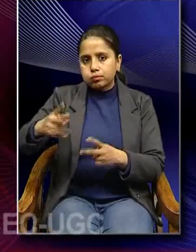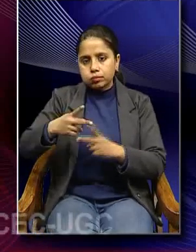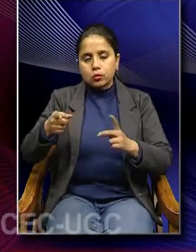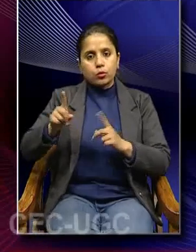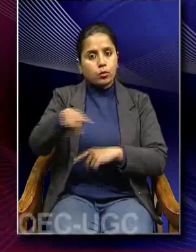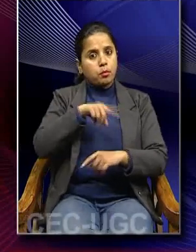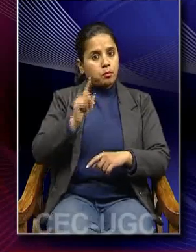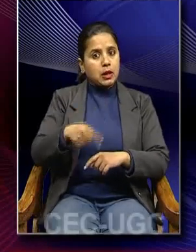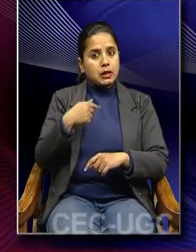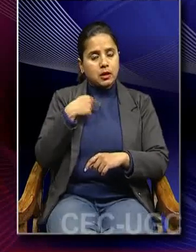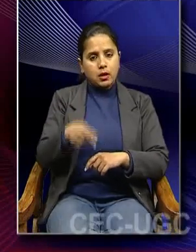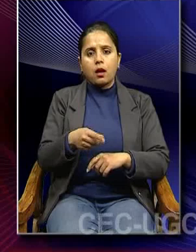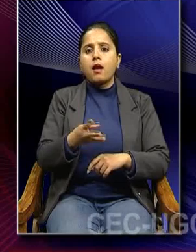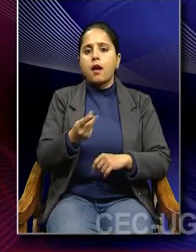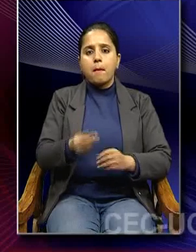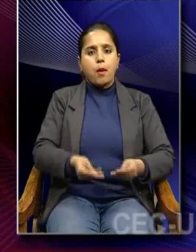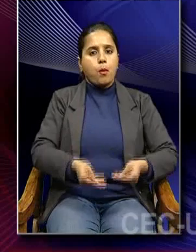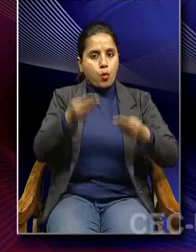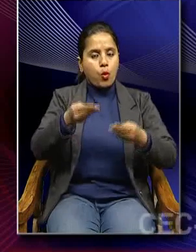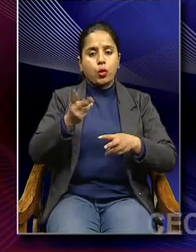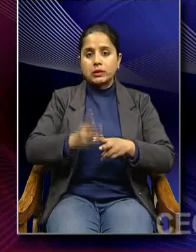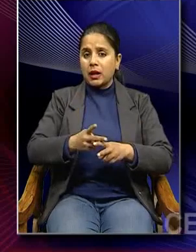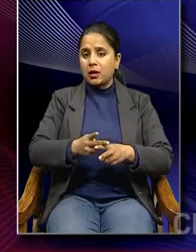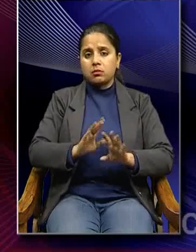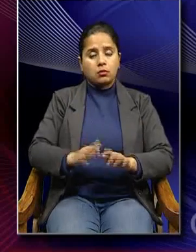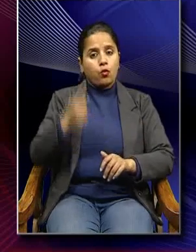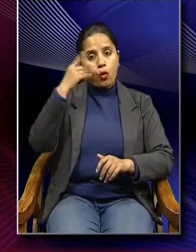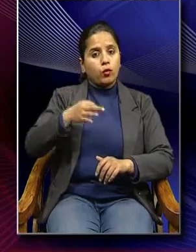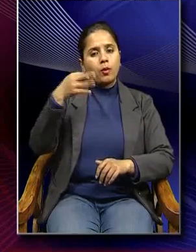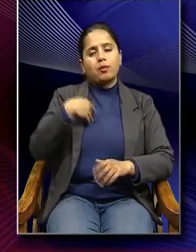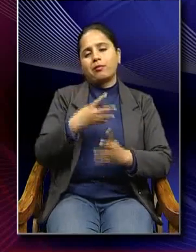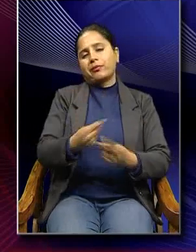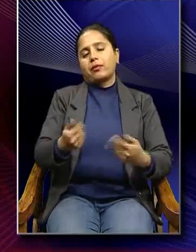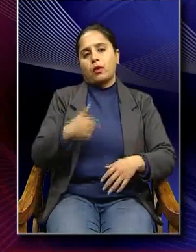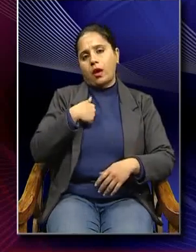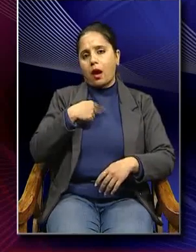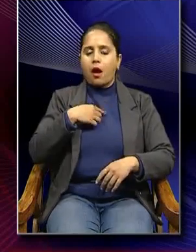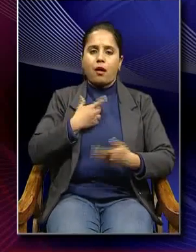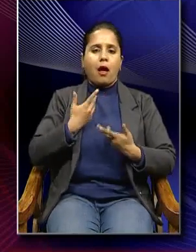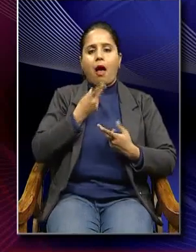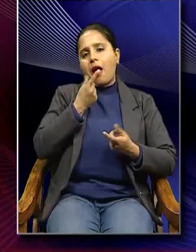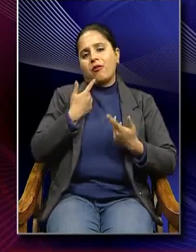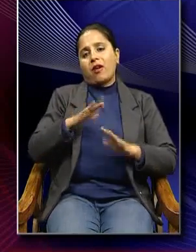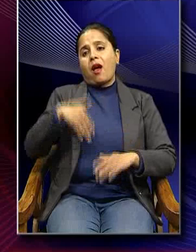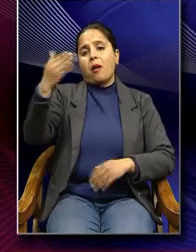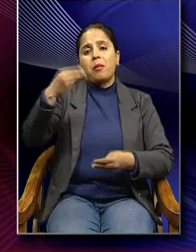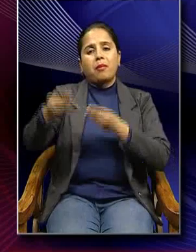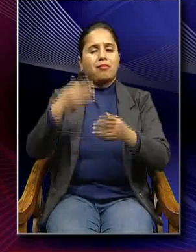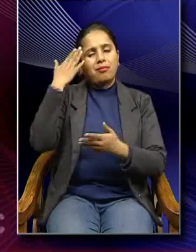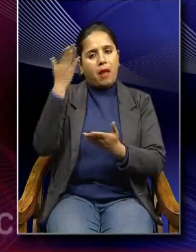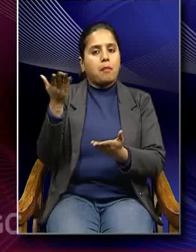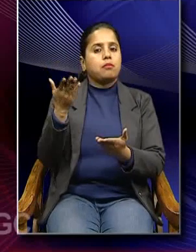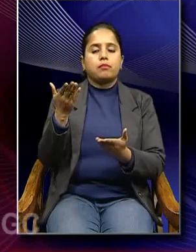keep them, the quantity, intact for the future. These aggregates of natural resources should be